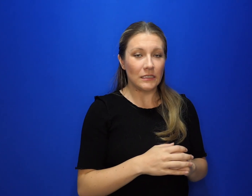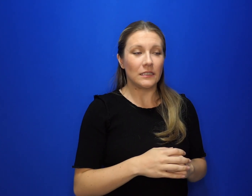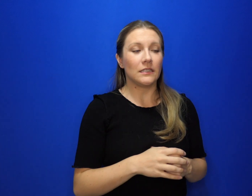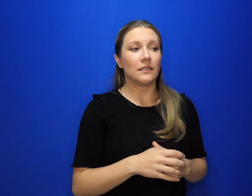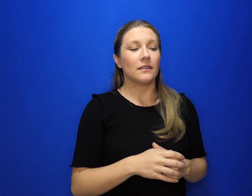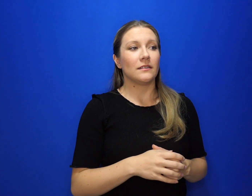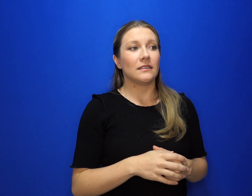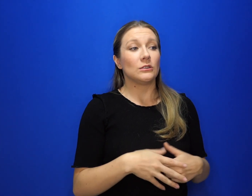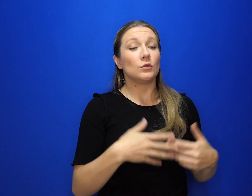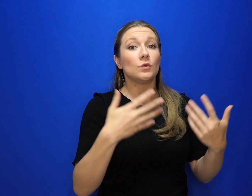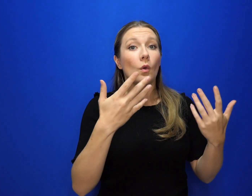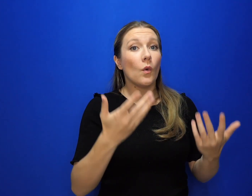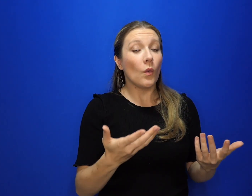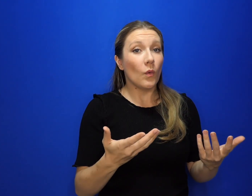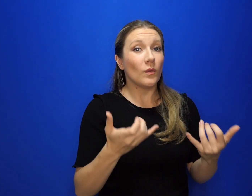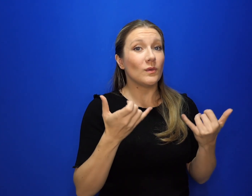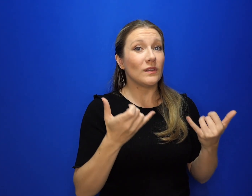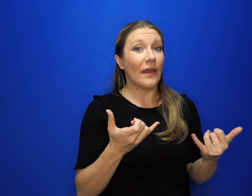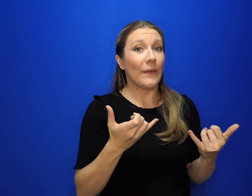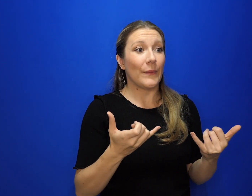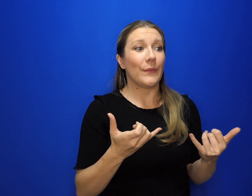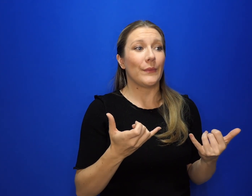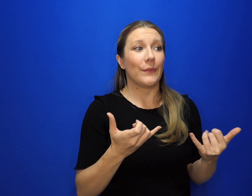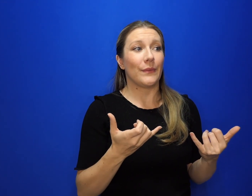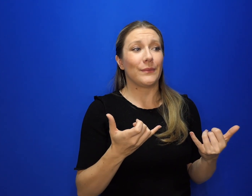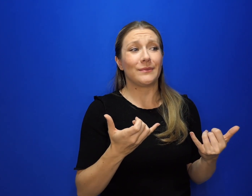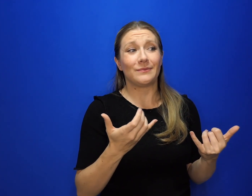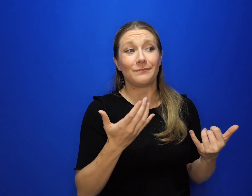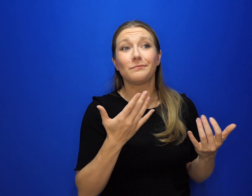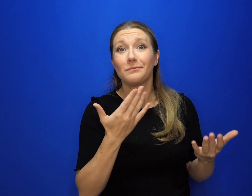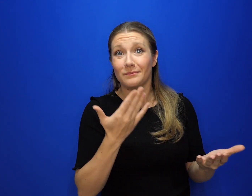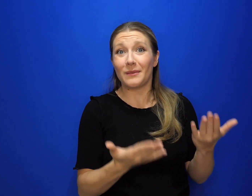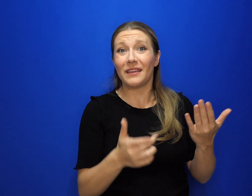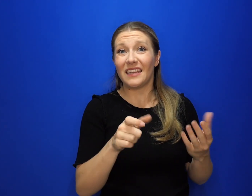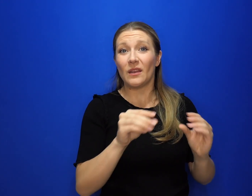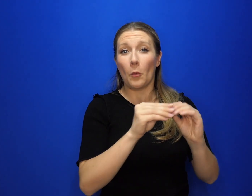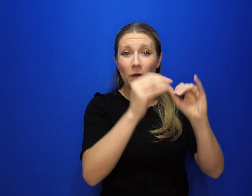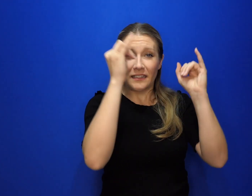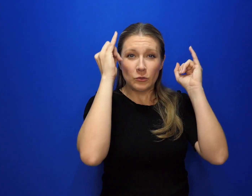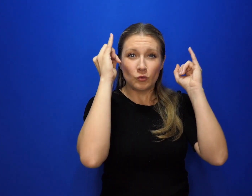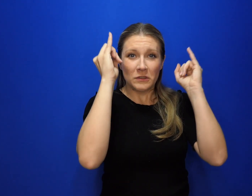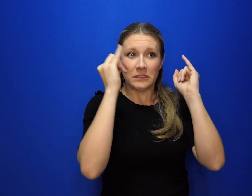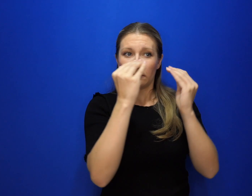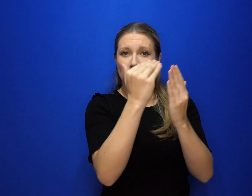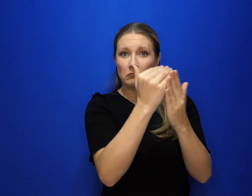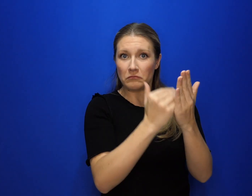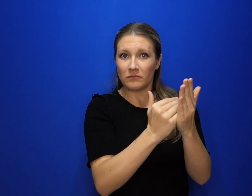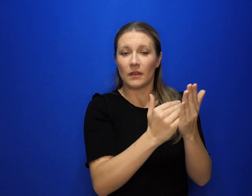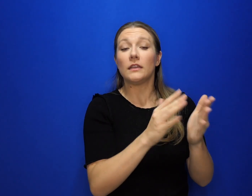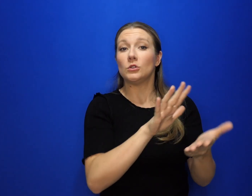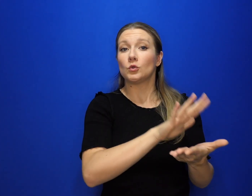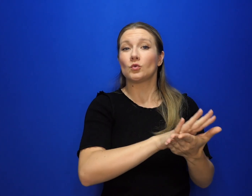child. And so there very well will need to be some instruction. And